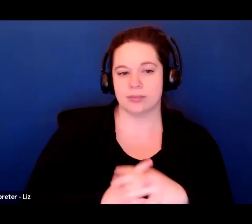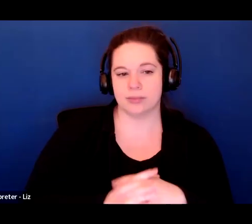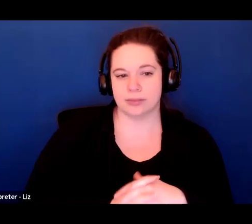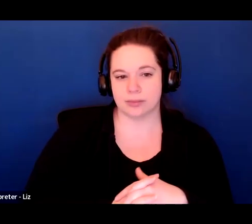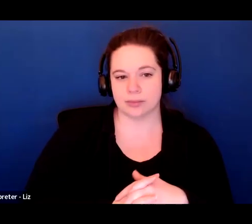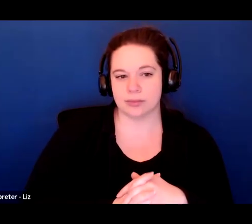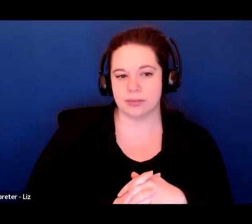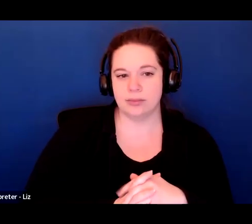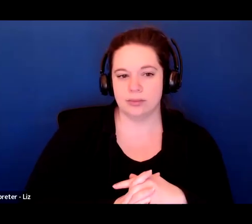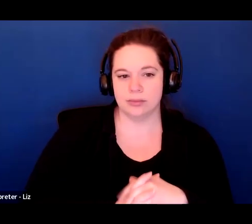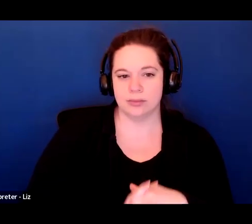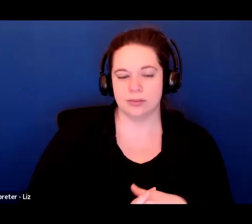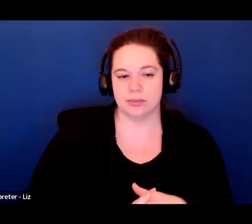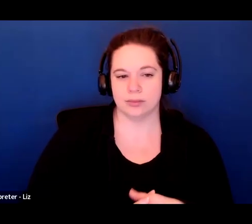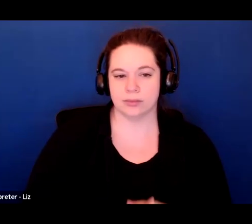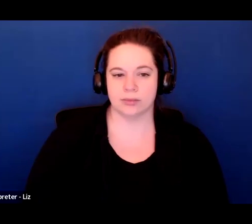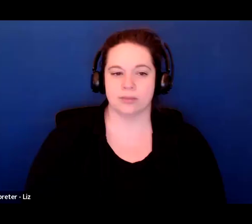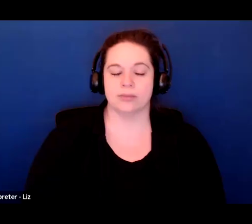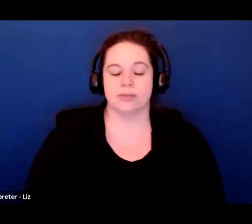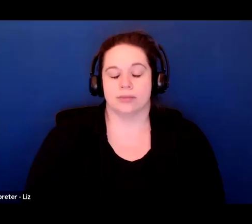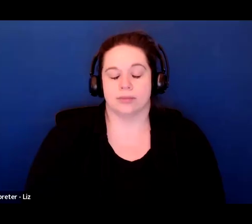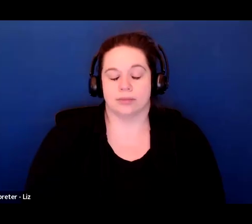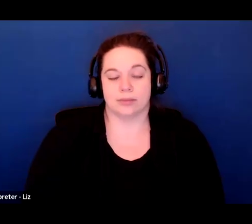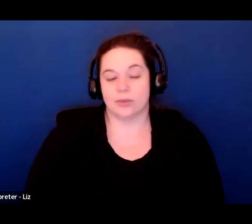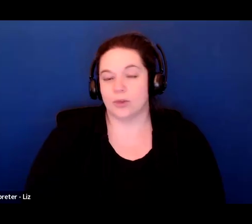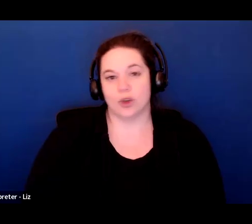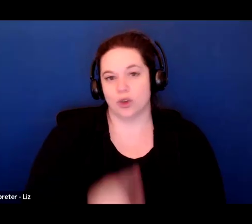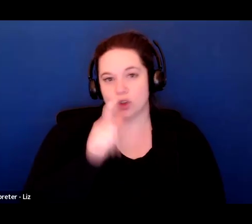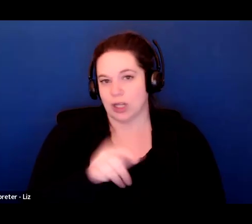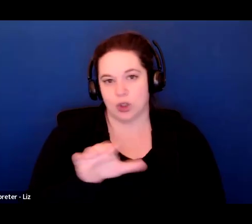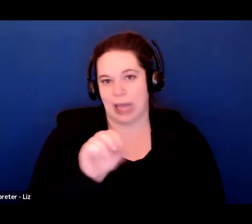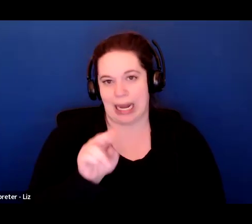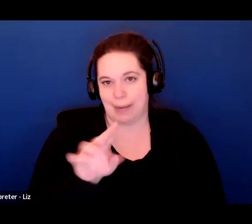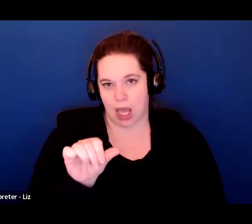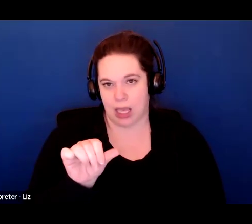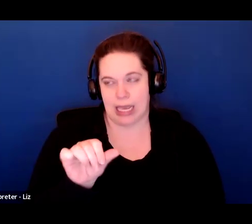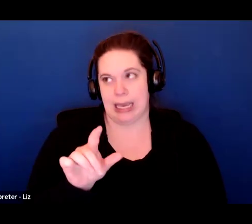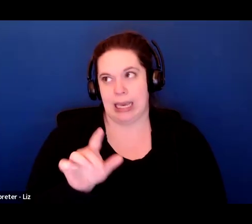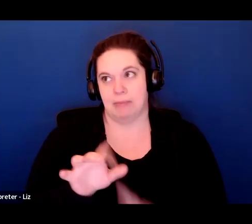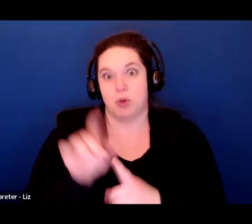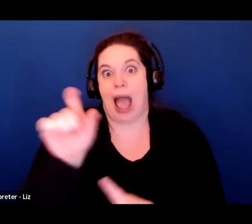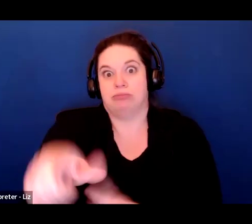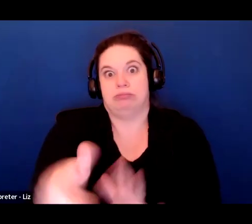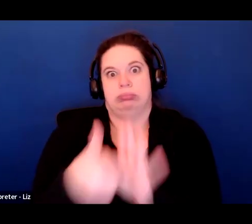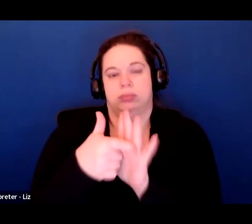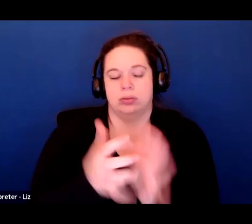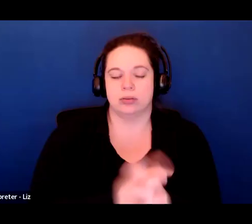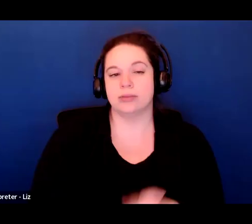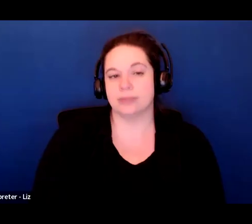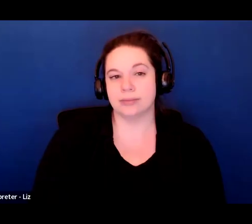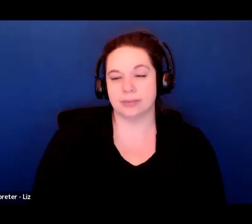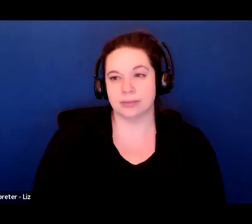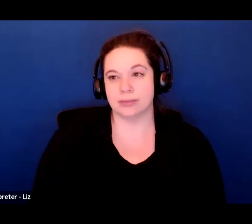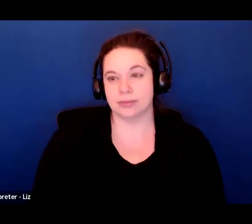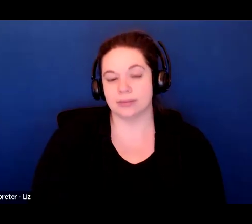basis, you cannot do that unless you should not do that unless it's really, really necessary. So that's